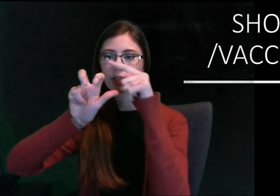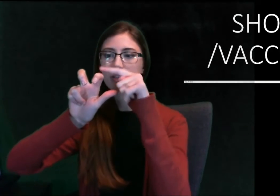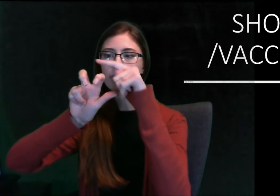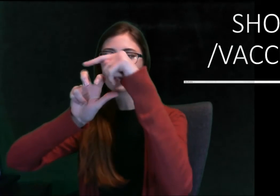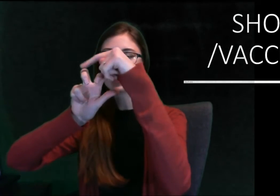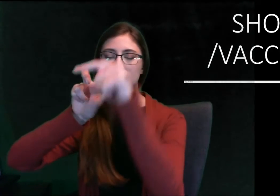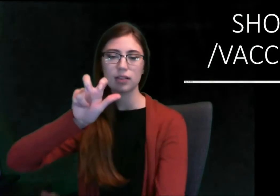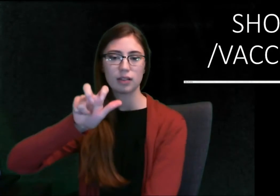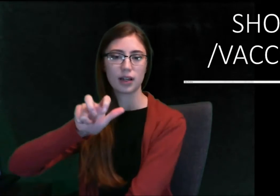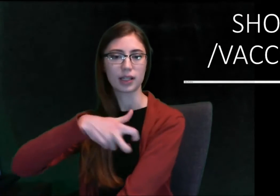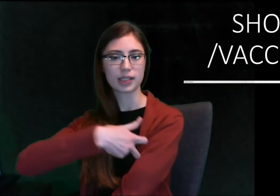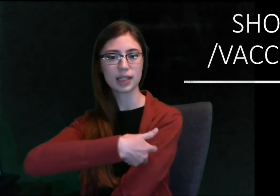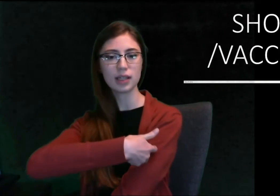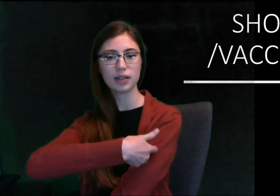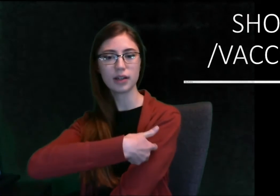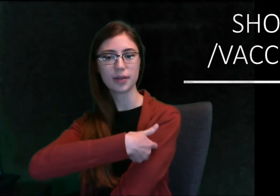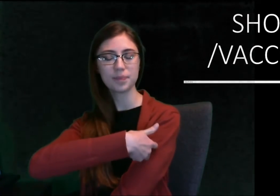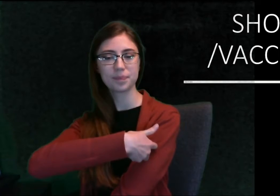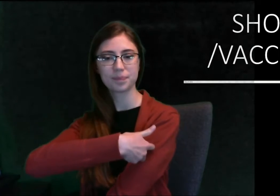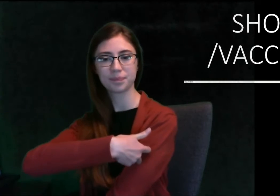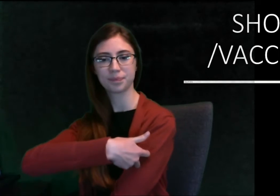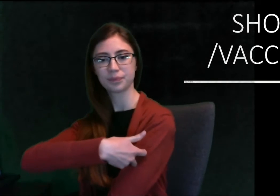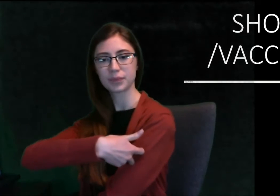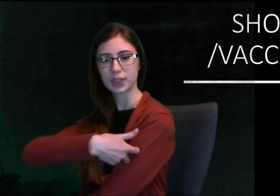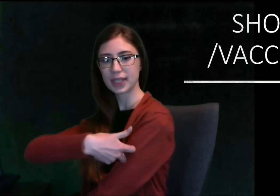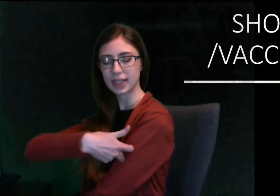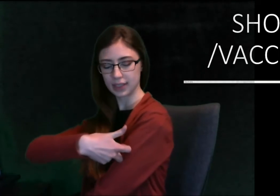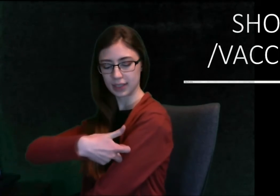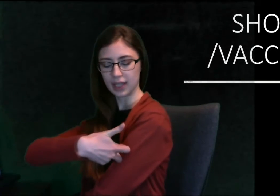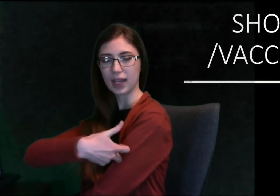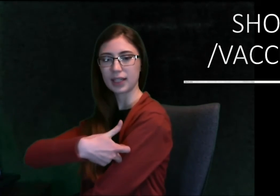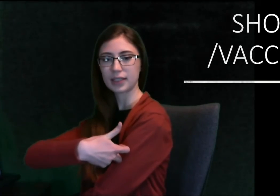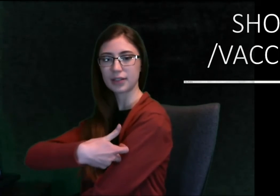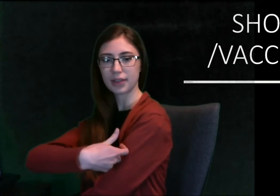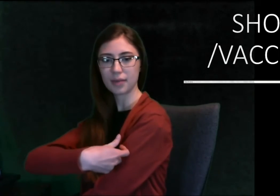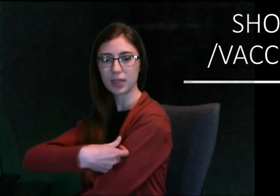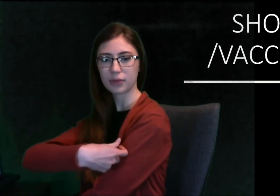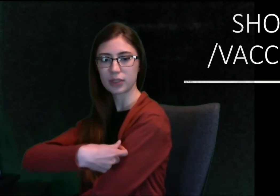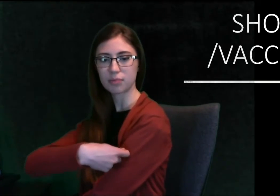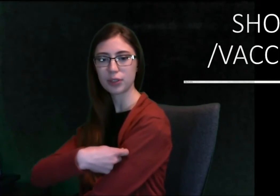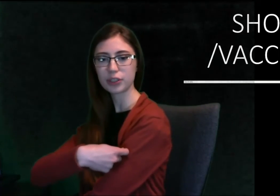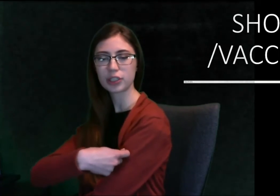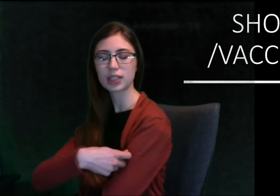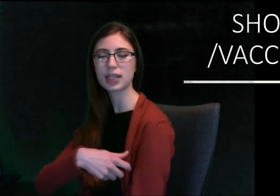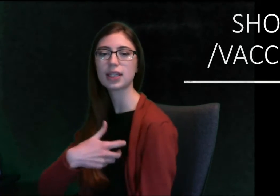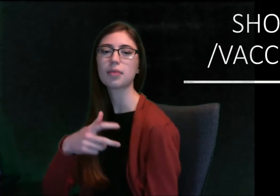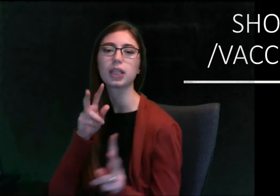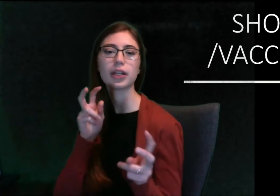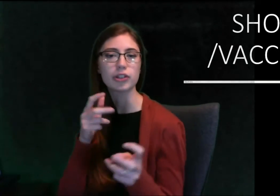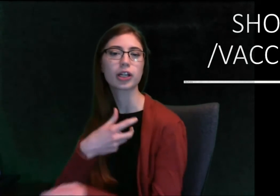those right there, are going to sit on your arm, just like this. And then your thumb is going to push the plunger